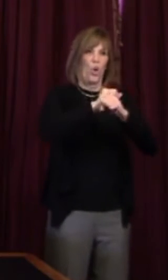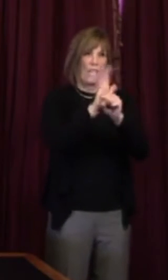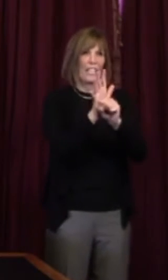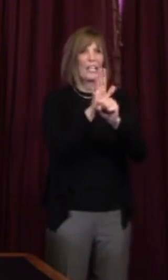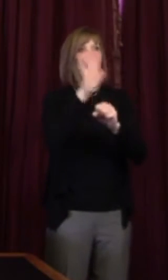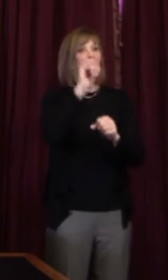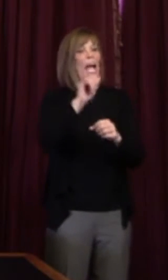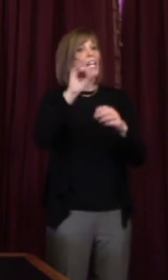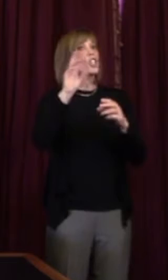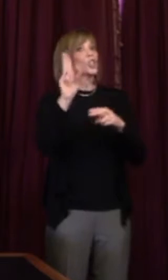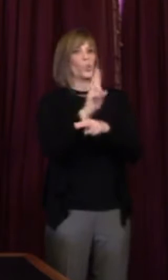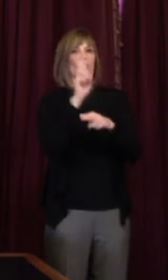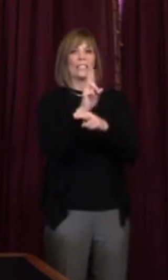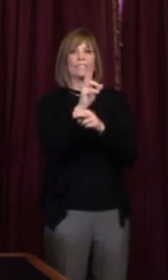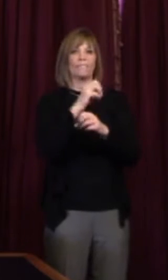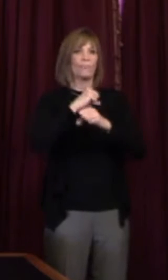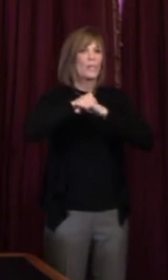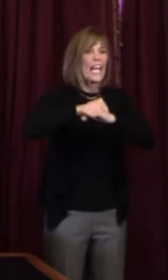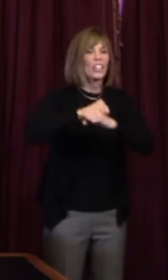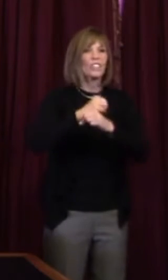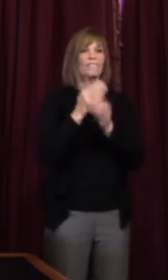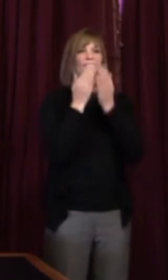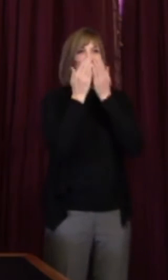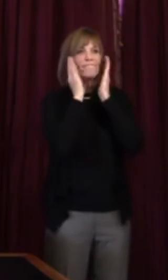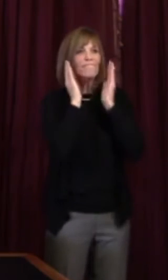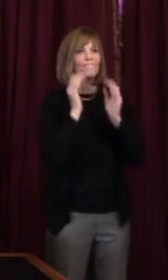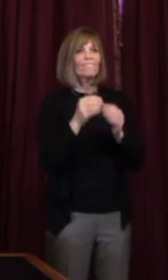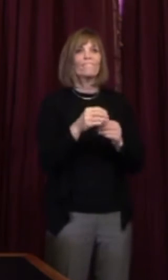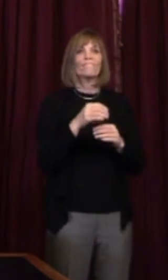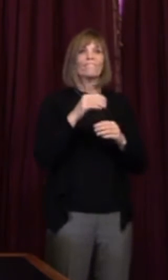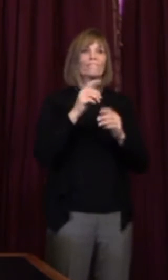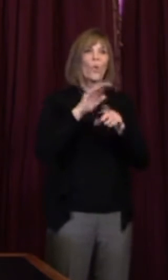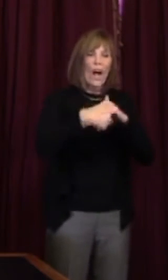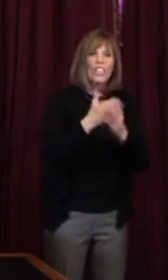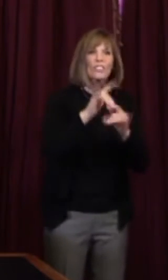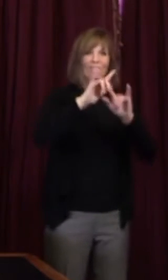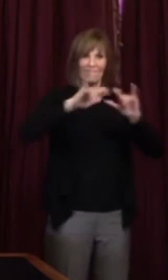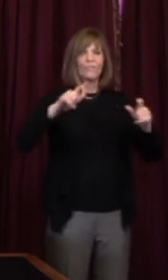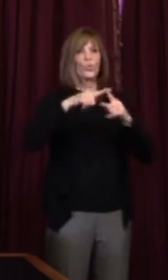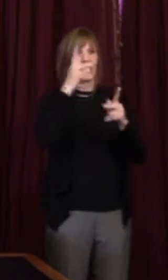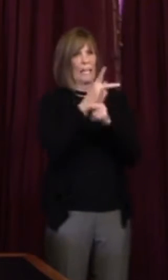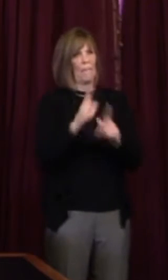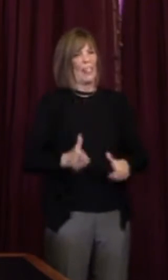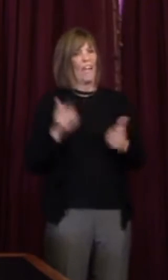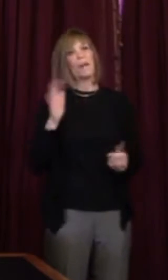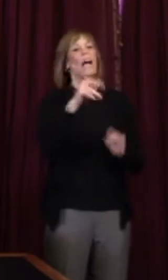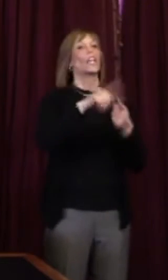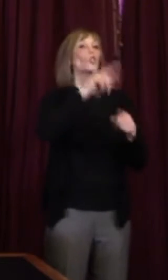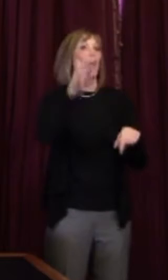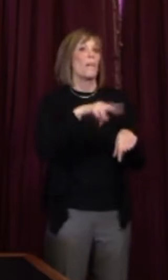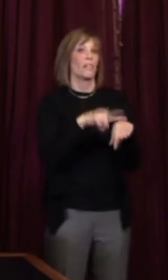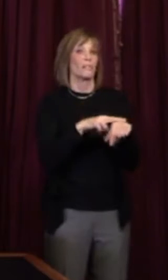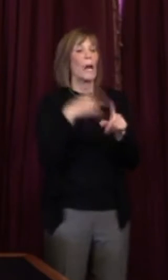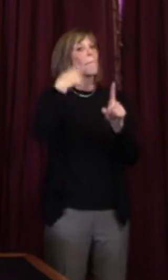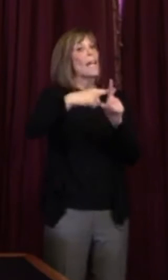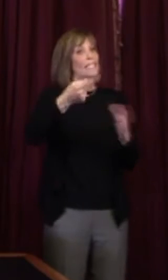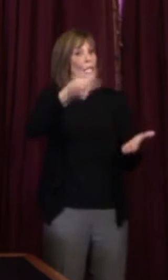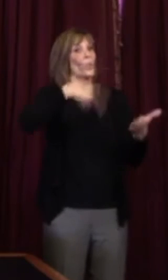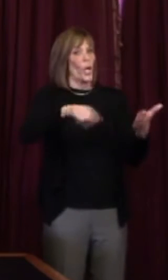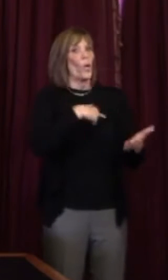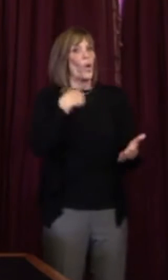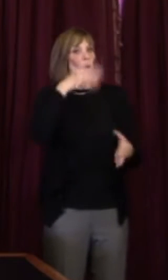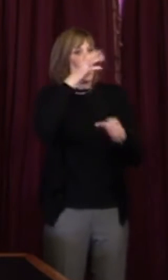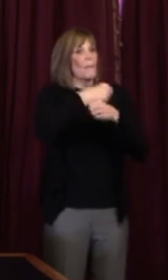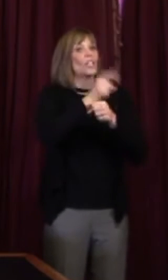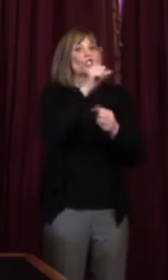practicing public health measures that will help us get life back to normal. Additionally, so that'll launch next week. Additionally, we'll be